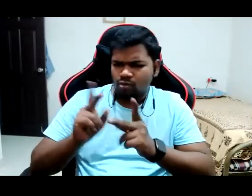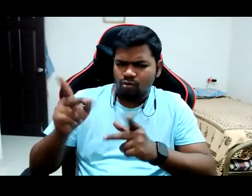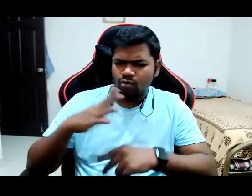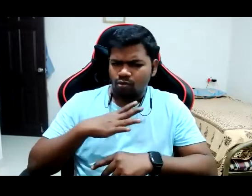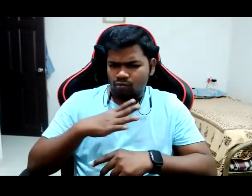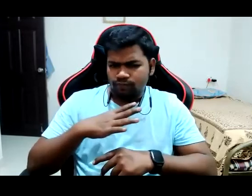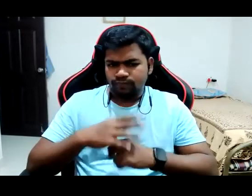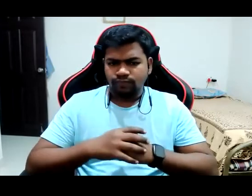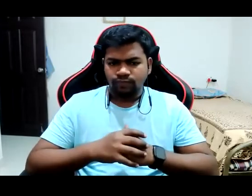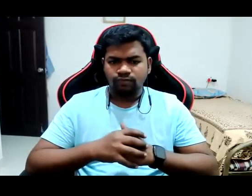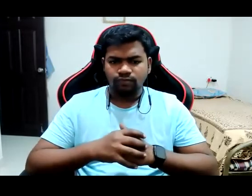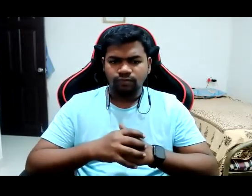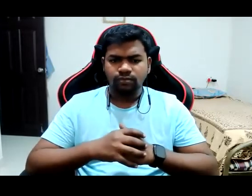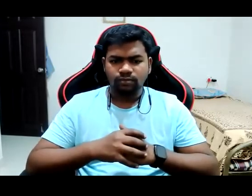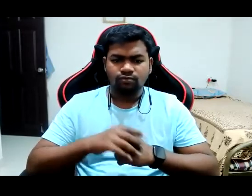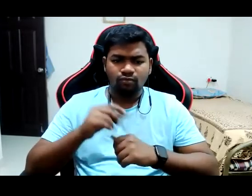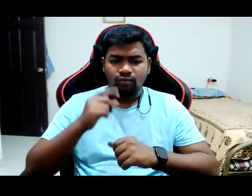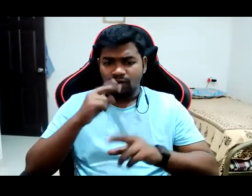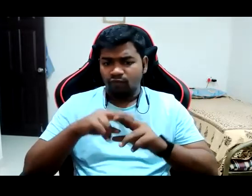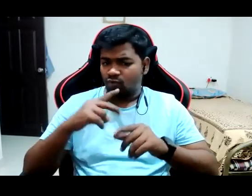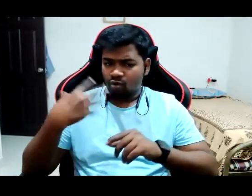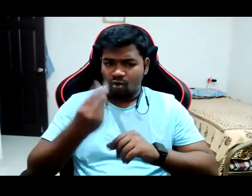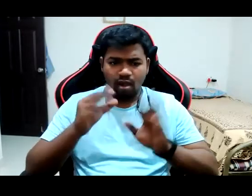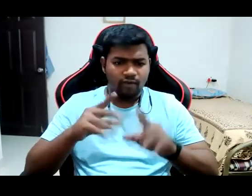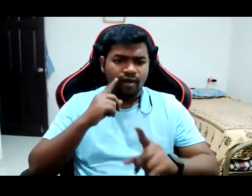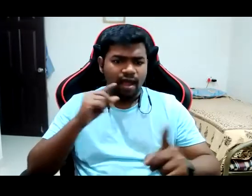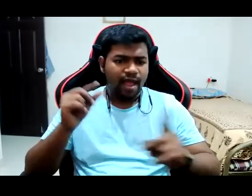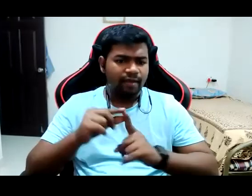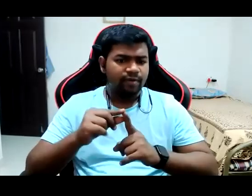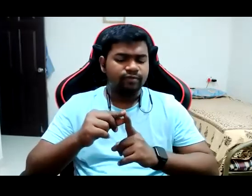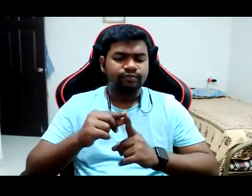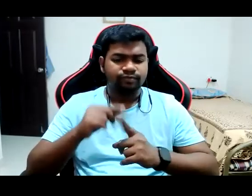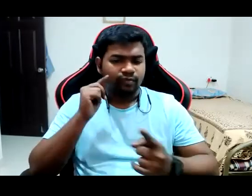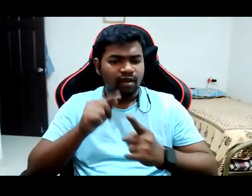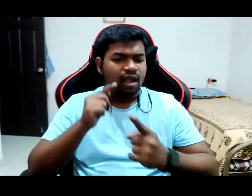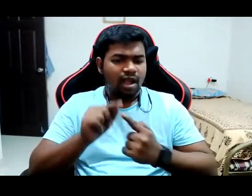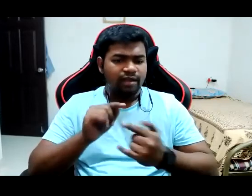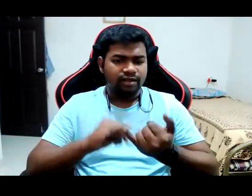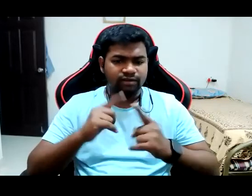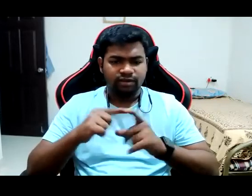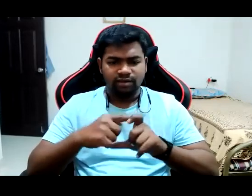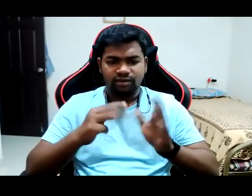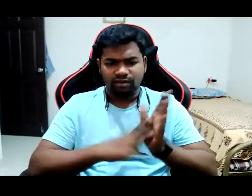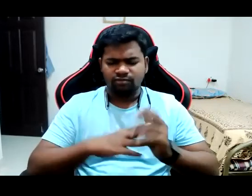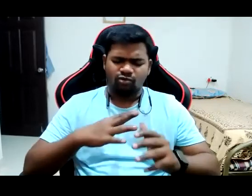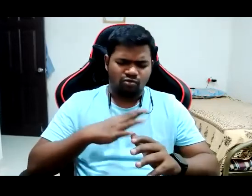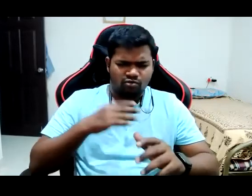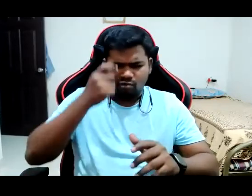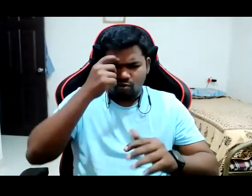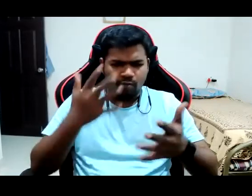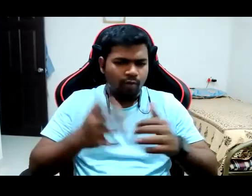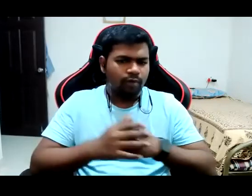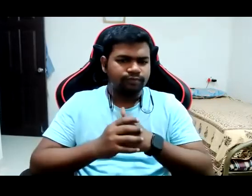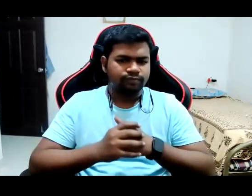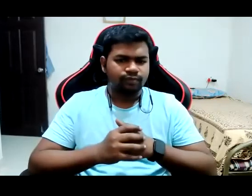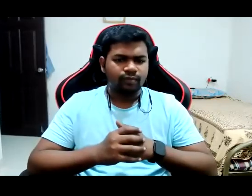say, all of you having the IP. I mean, from an ISTEM perspective or from the organizer's perspective, we're totally fine with that. But